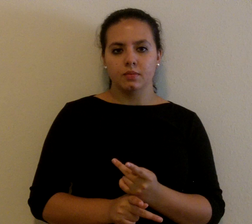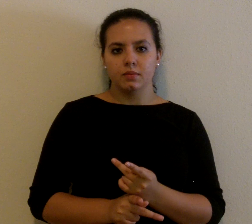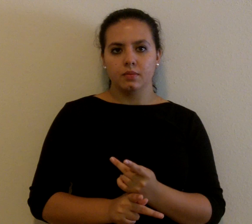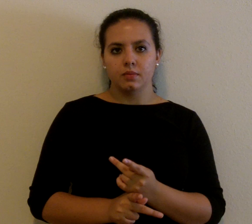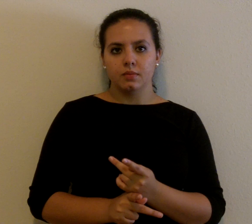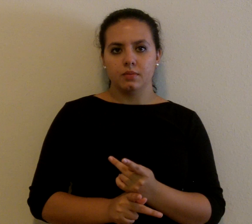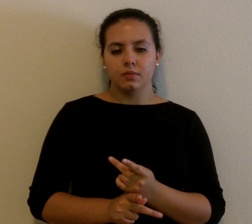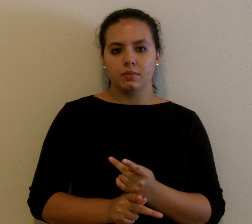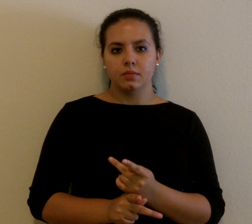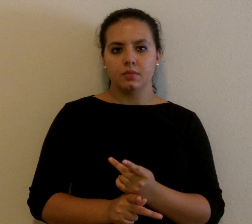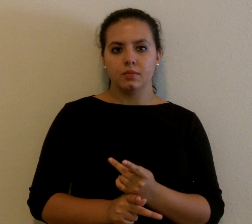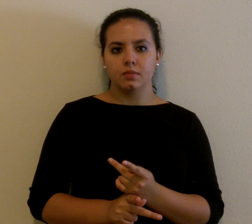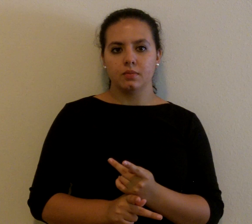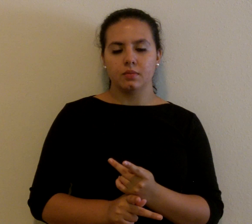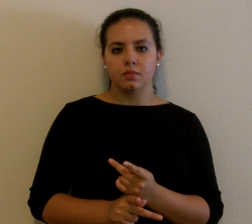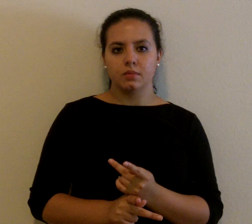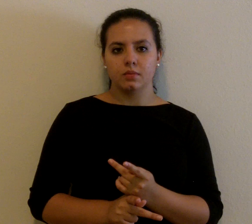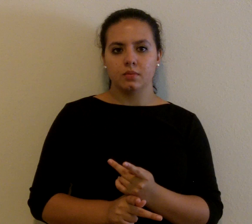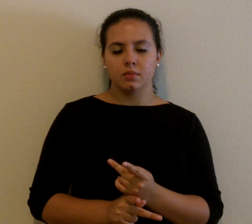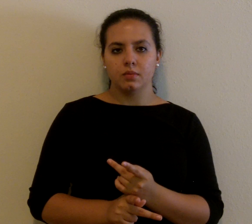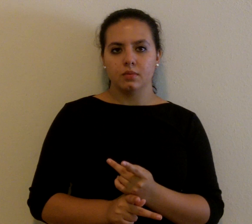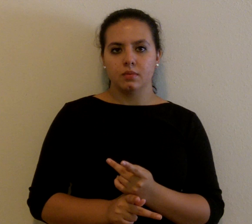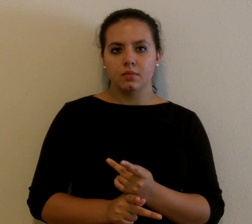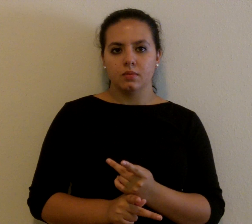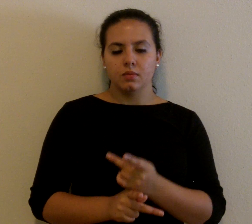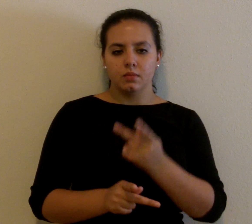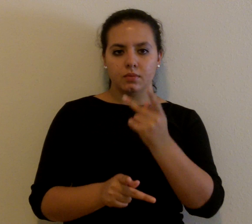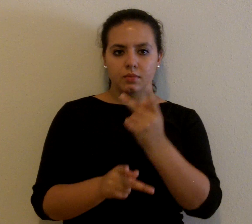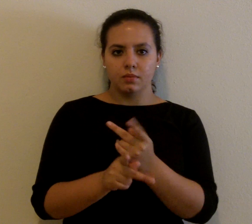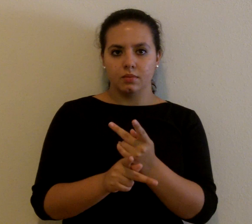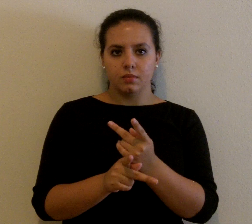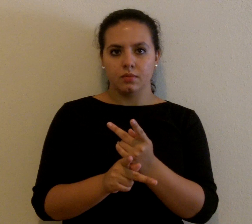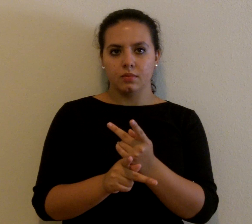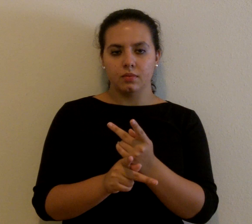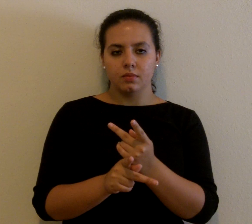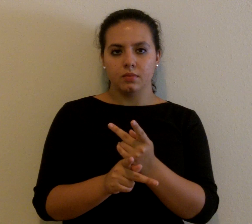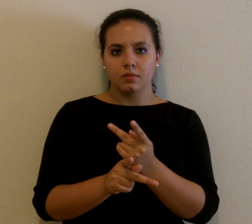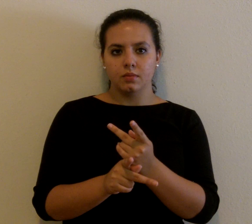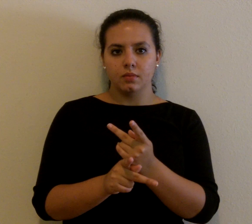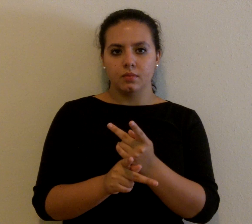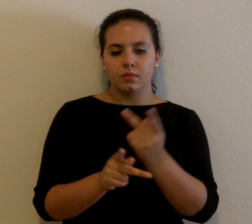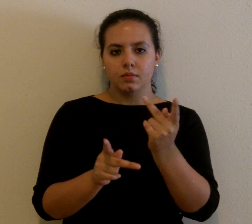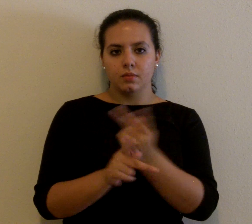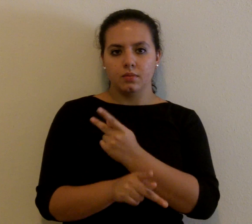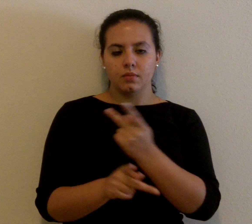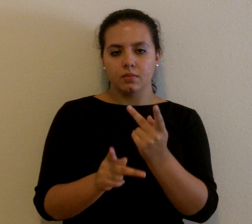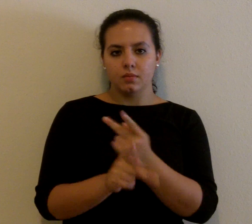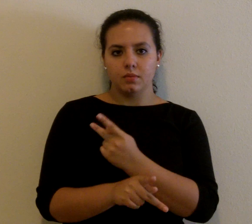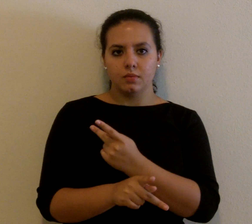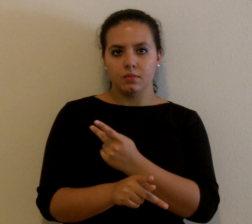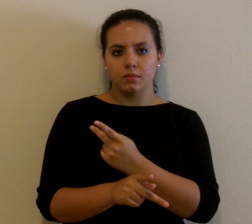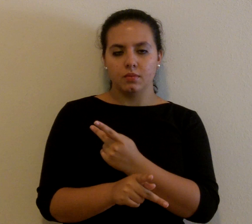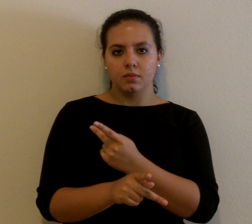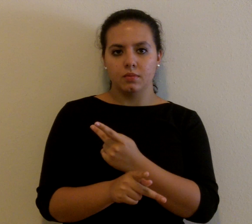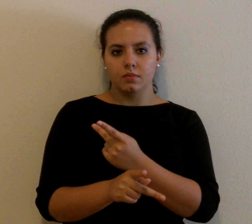is it the same except for one thing is different. Keep, figure. That's